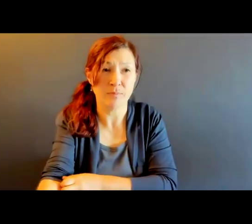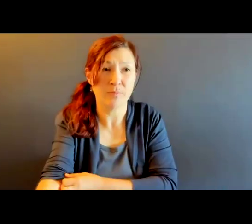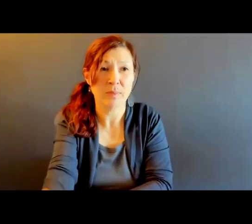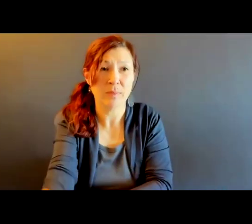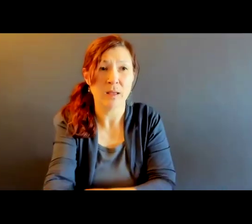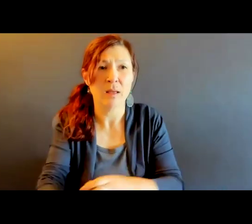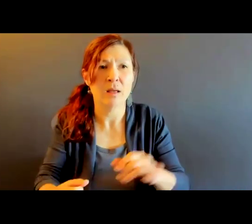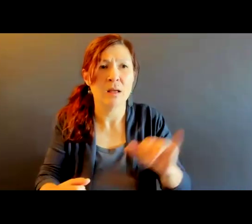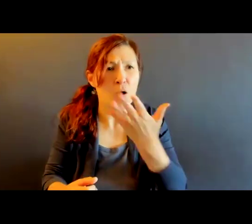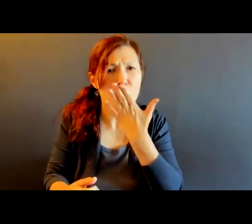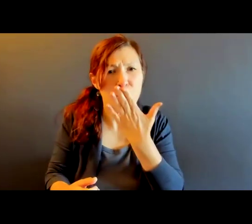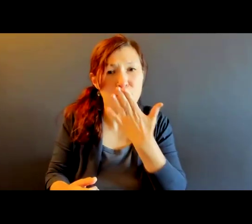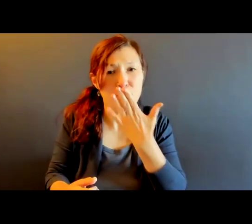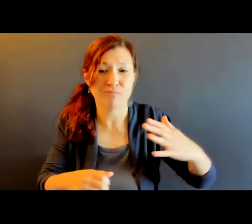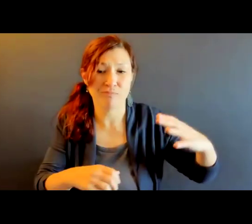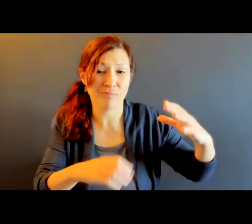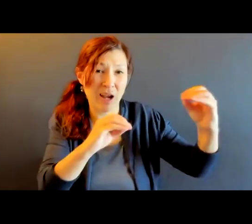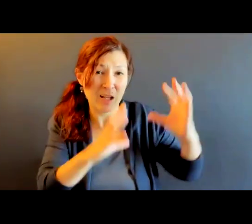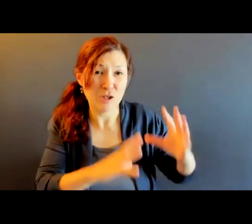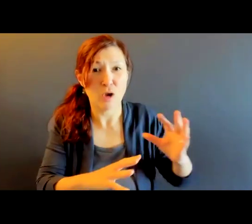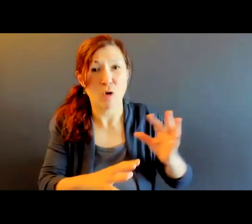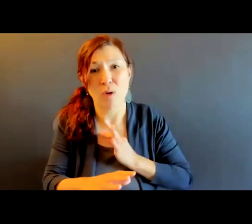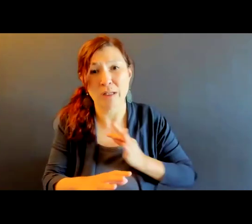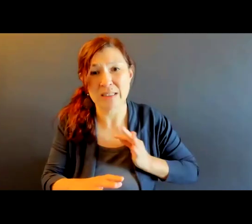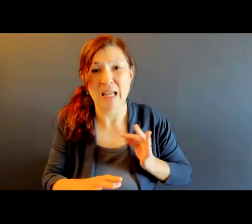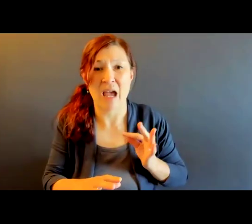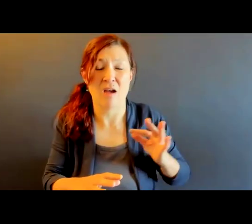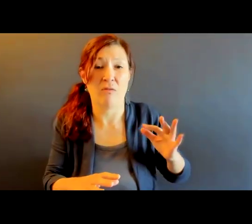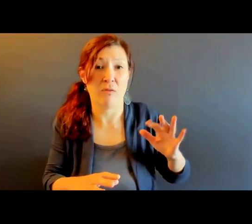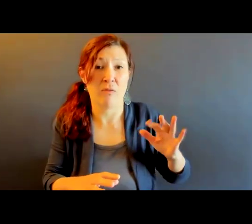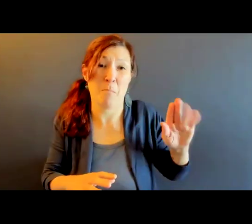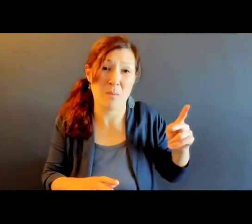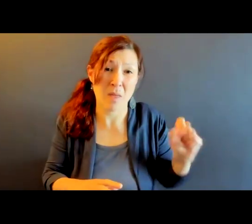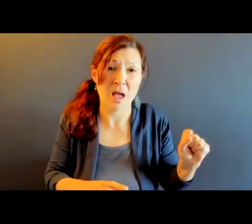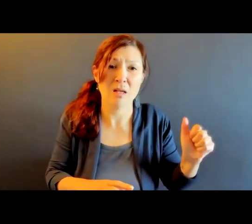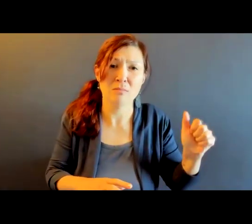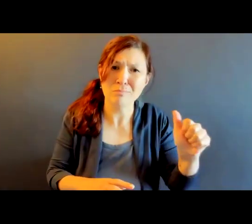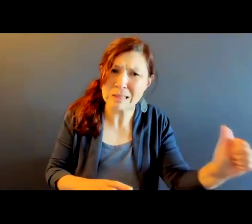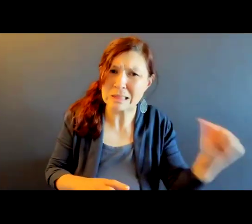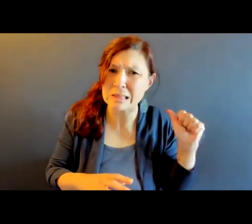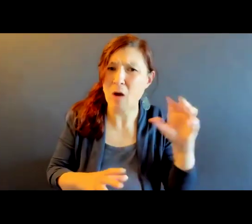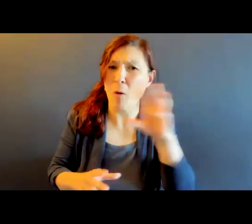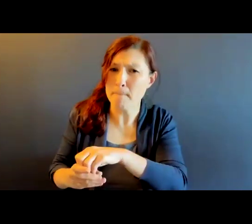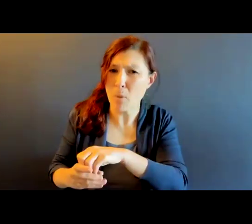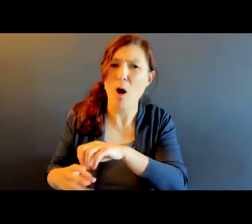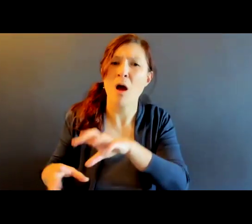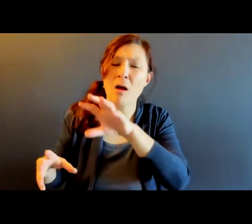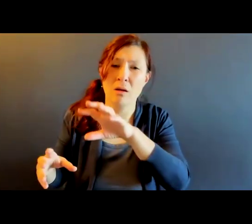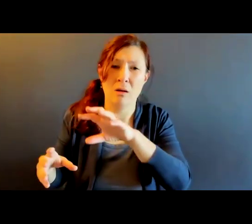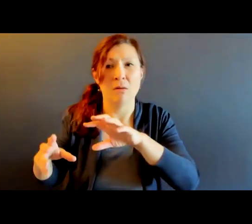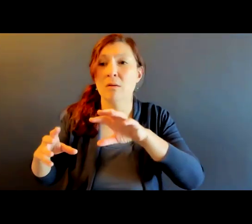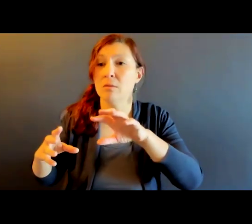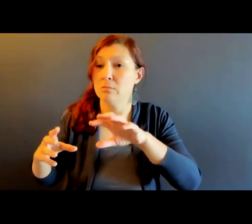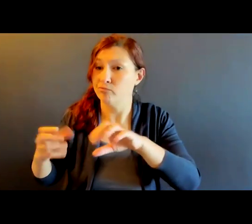the educators and staff across the BPS who every day play an important role in making our students feel welcomed and